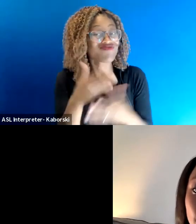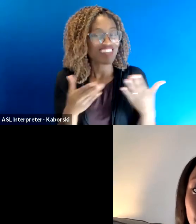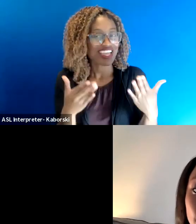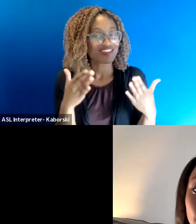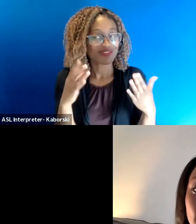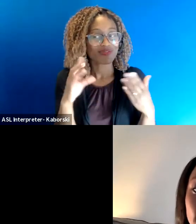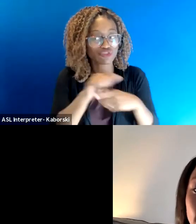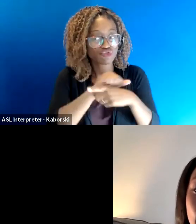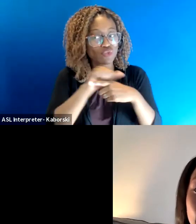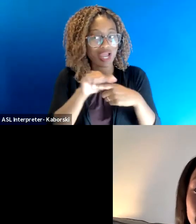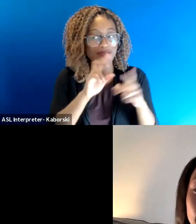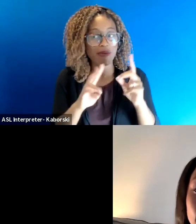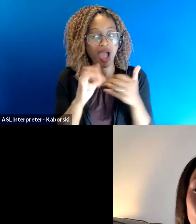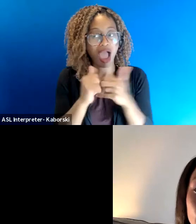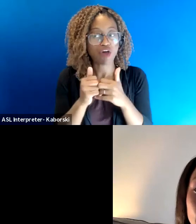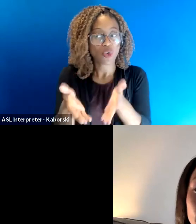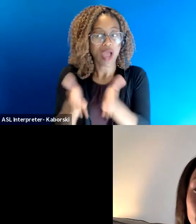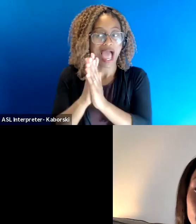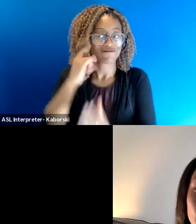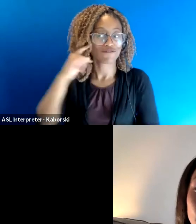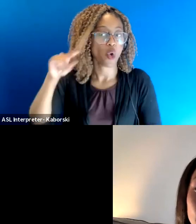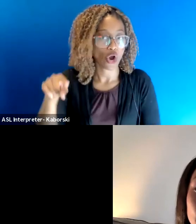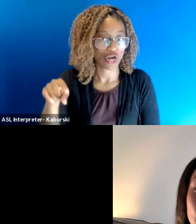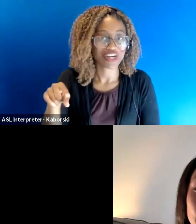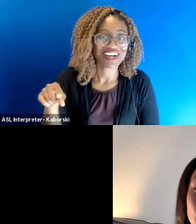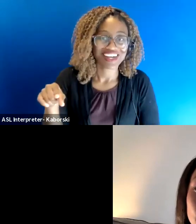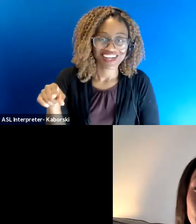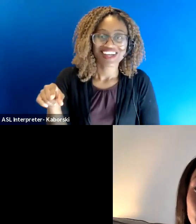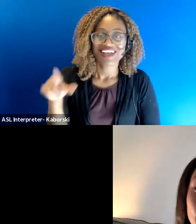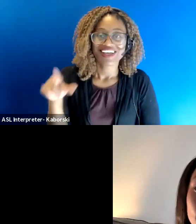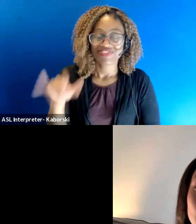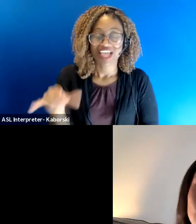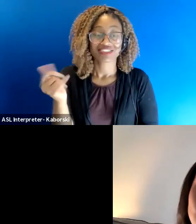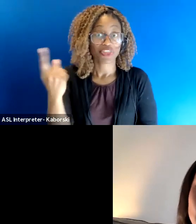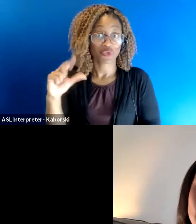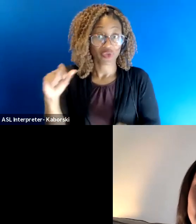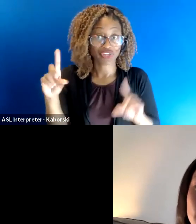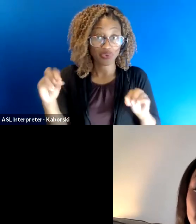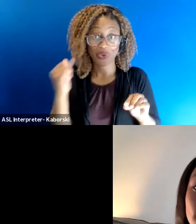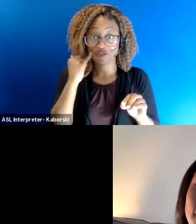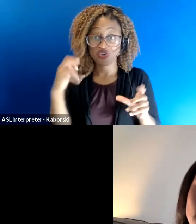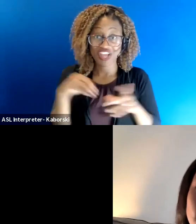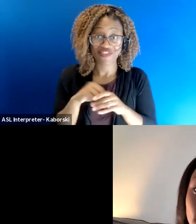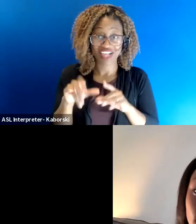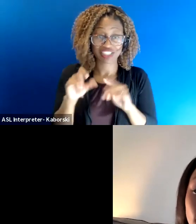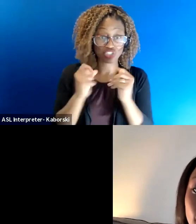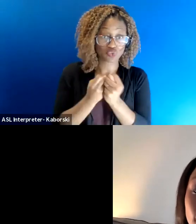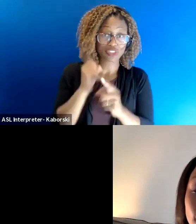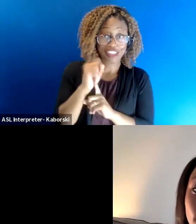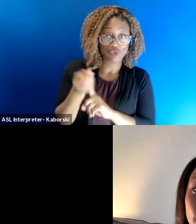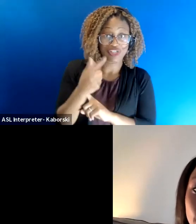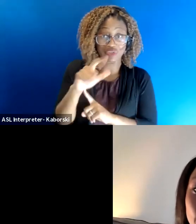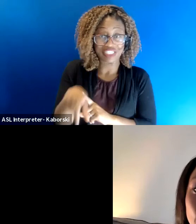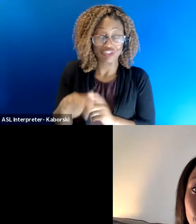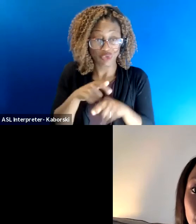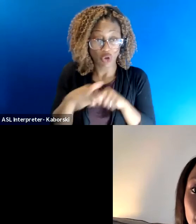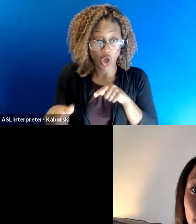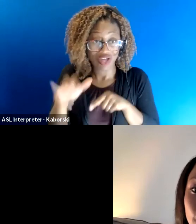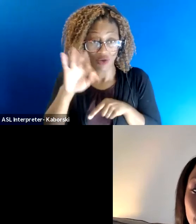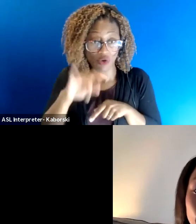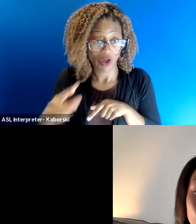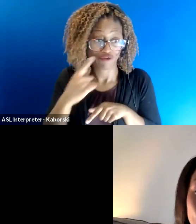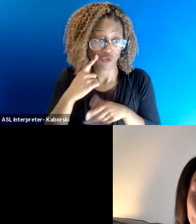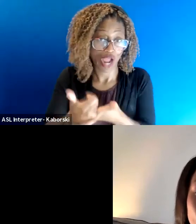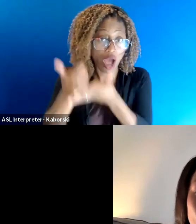our biggest asks, and something you can do if you're in the situation and you do need to call 911 for